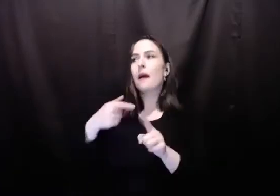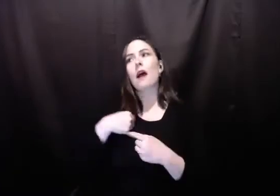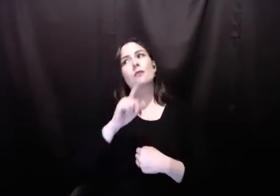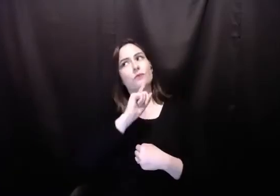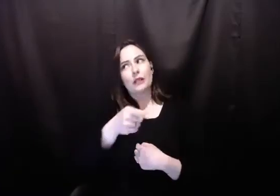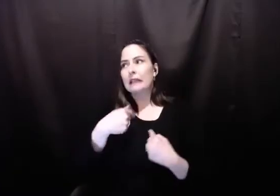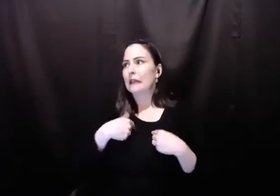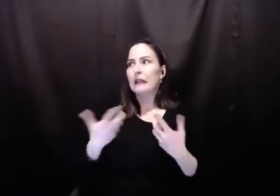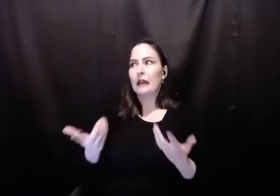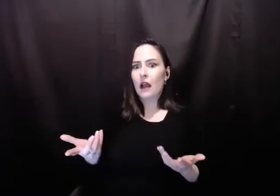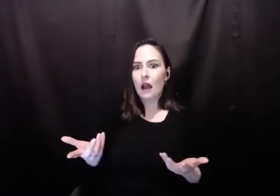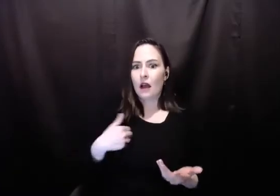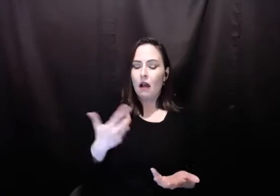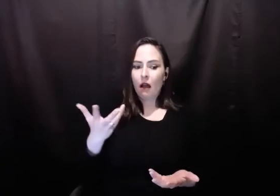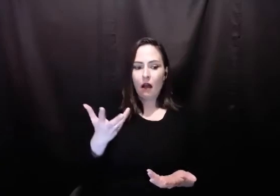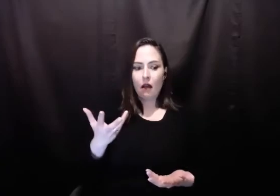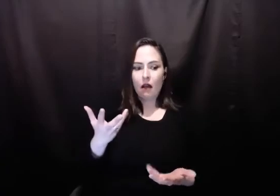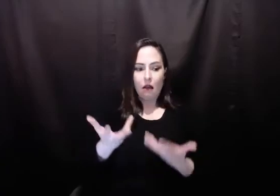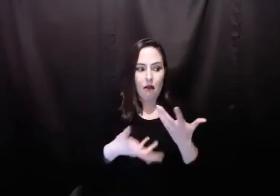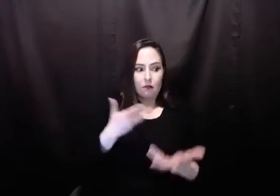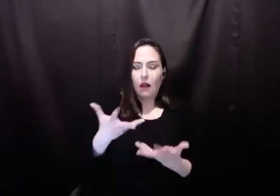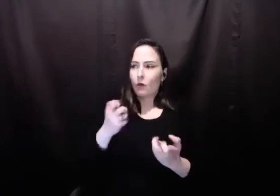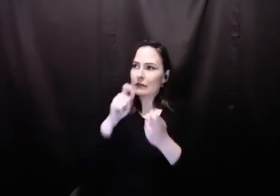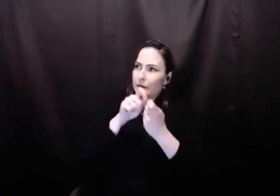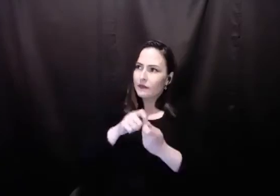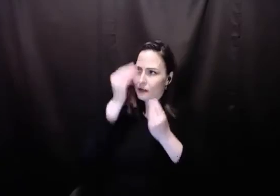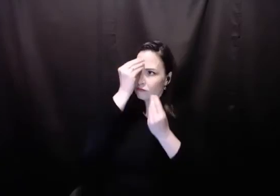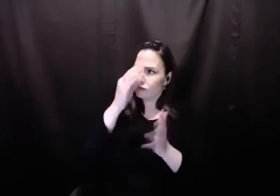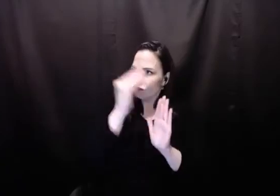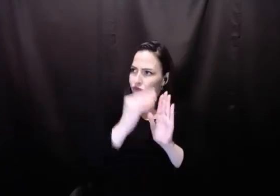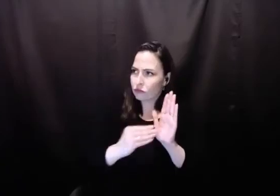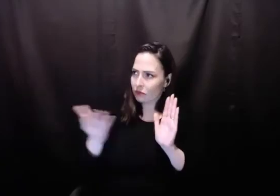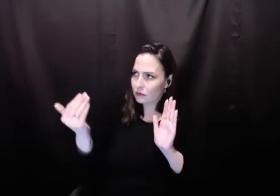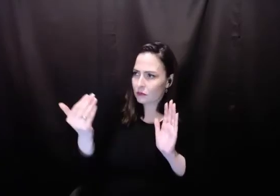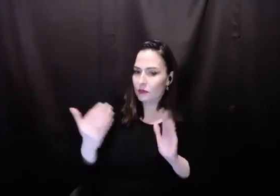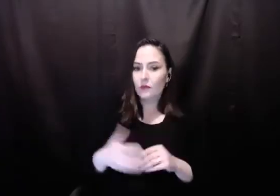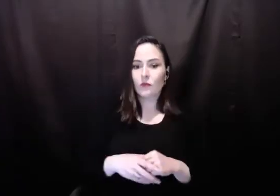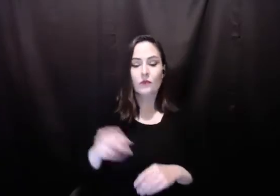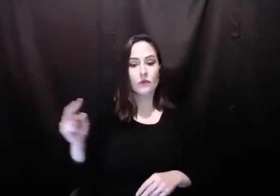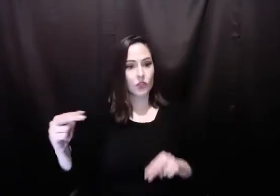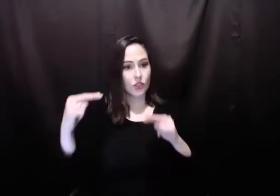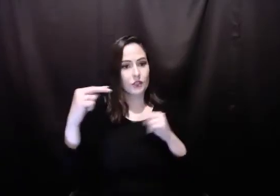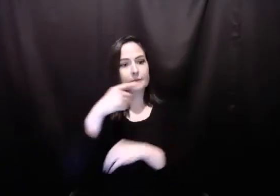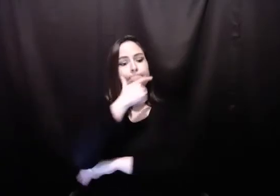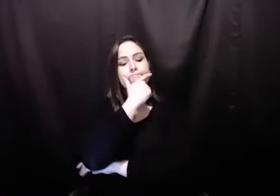at me and rubbed her chin and she said, "Well, I know one procedure I don't want. I don't